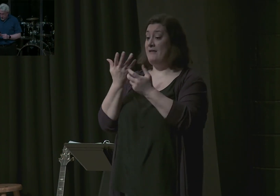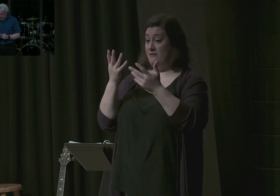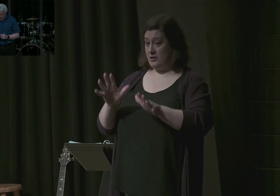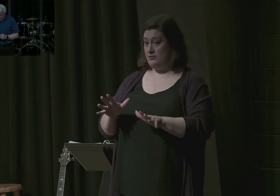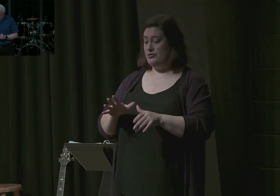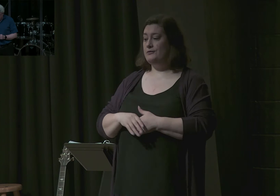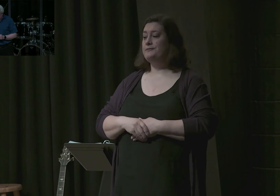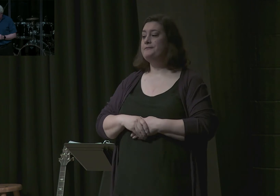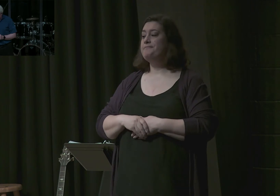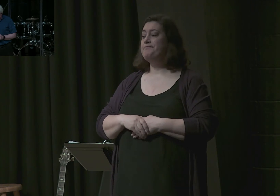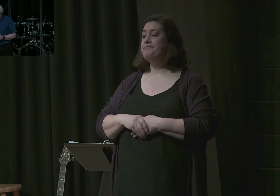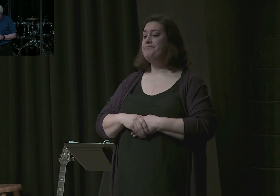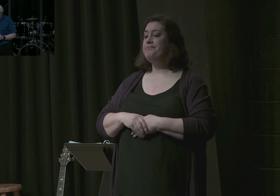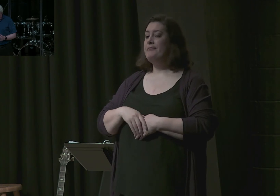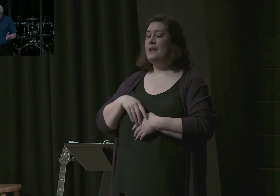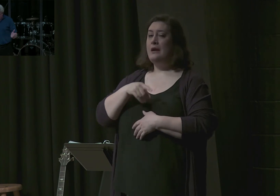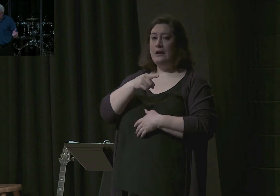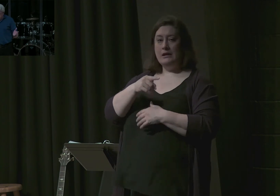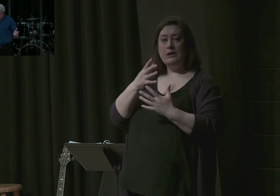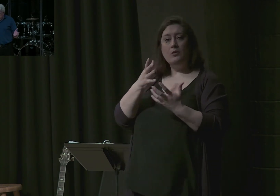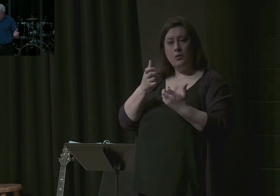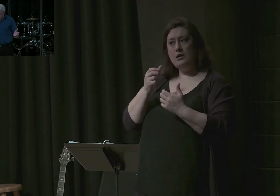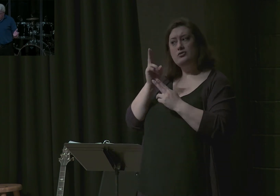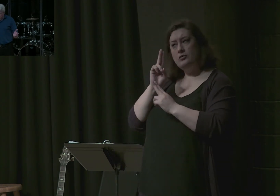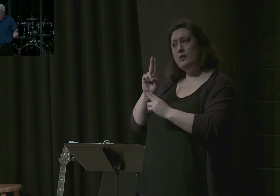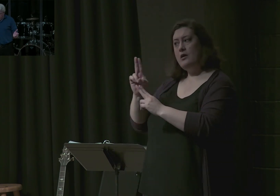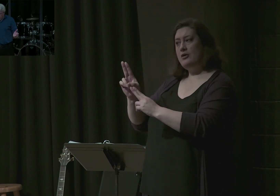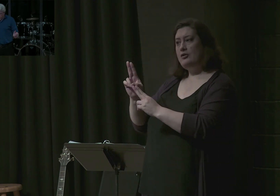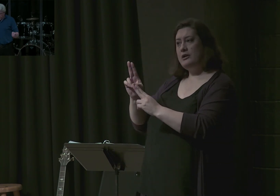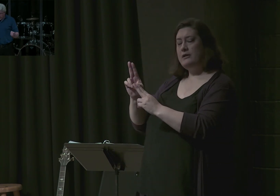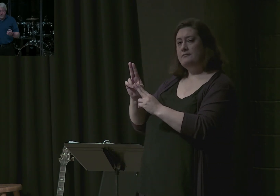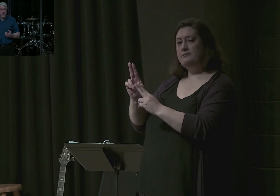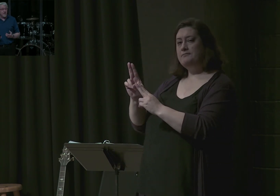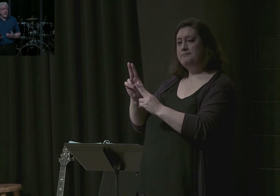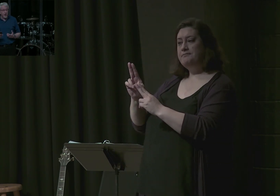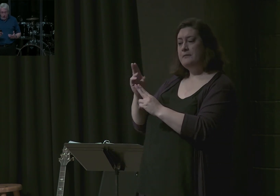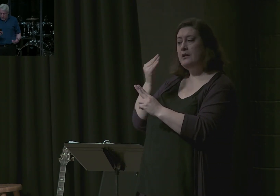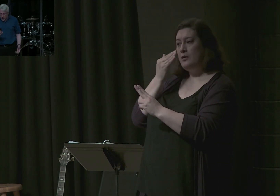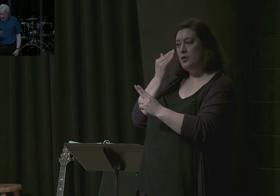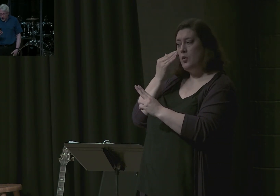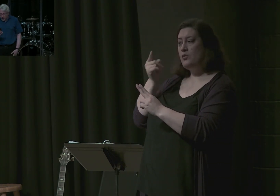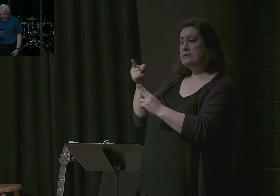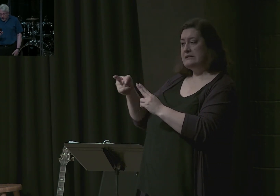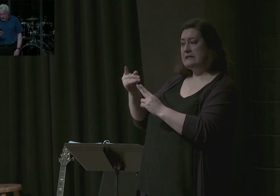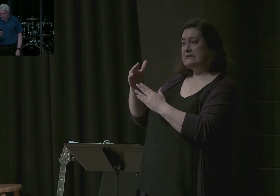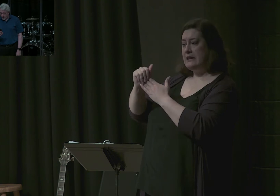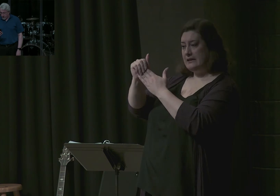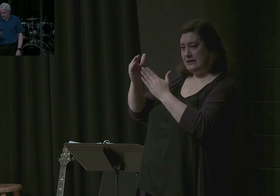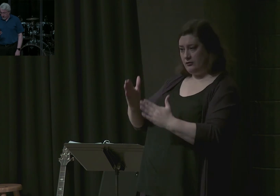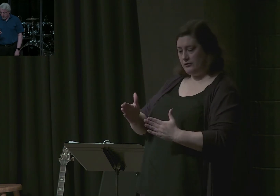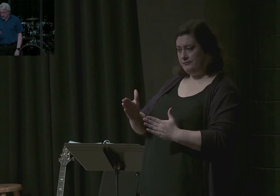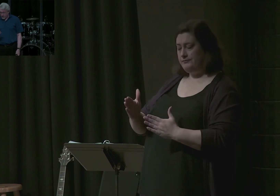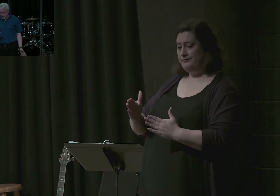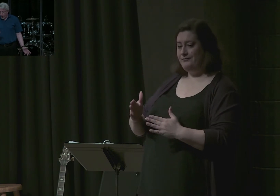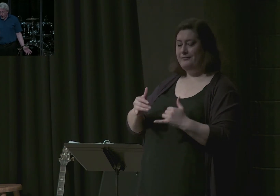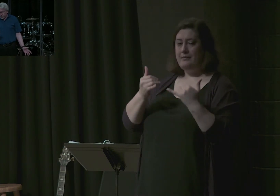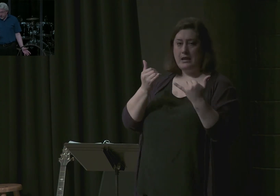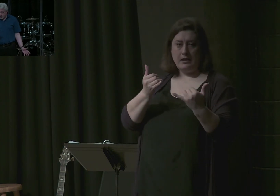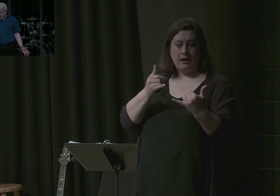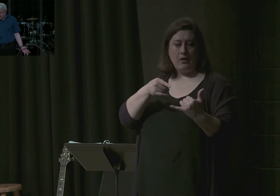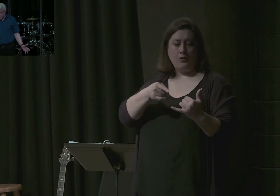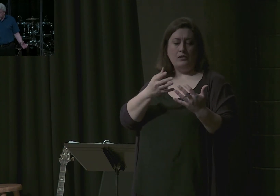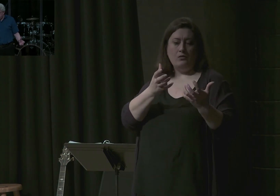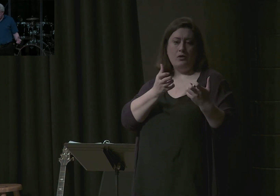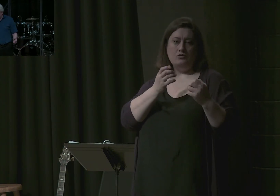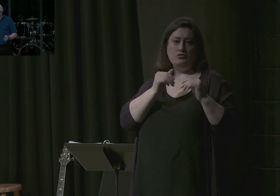fulfillment of his agreement. And Laban is being honored here as the titular clan leader. He wants